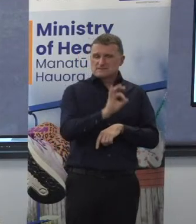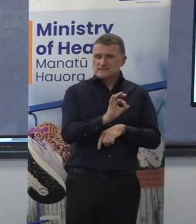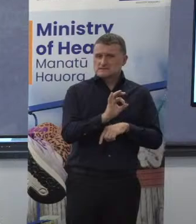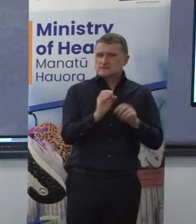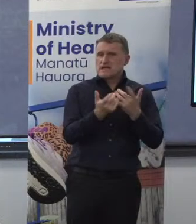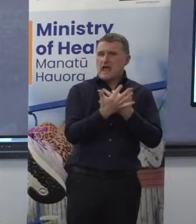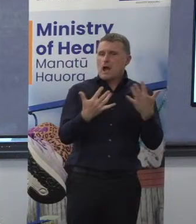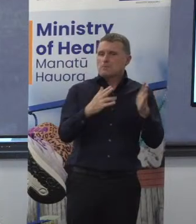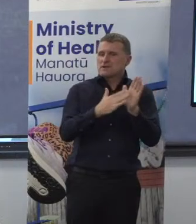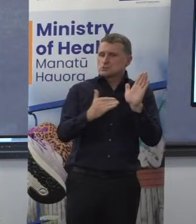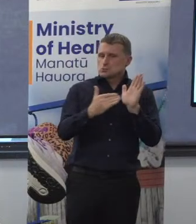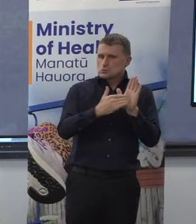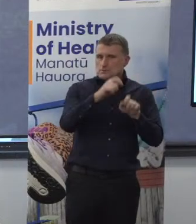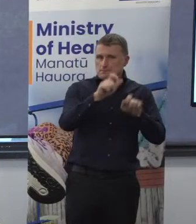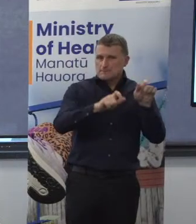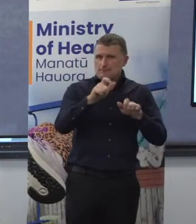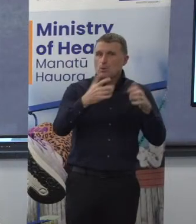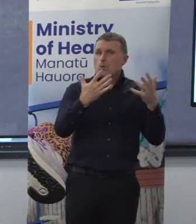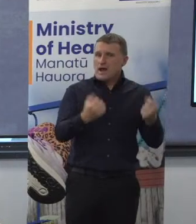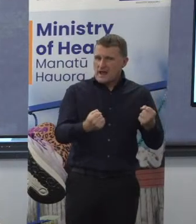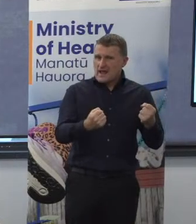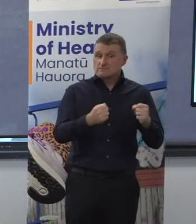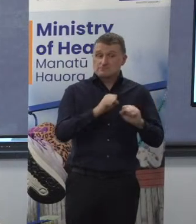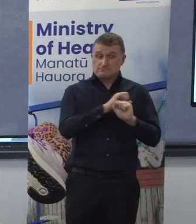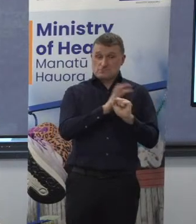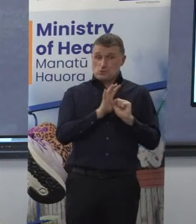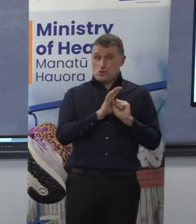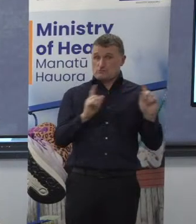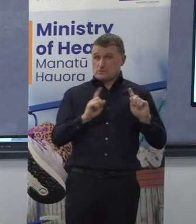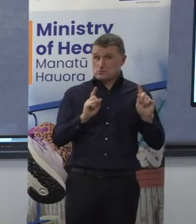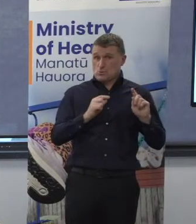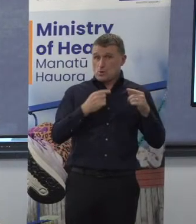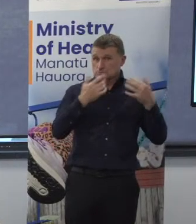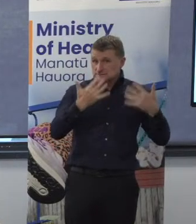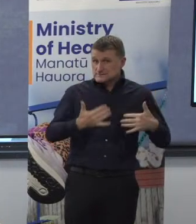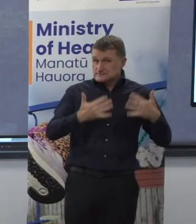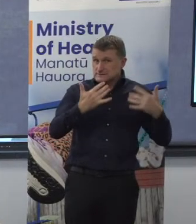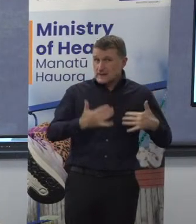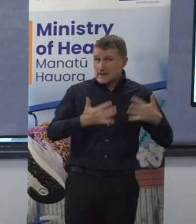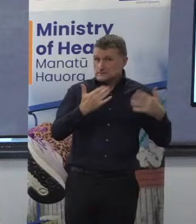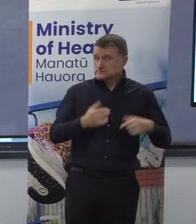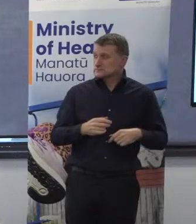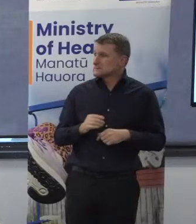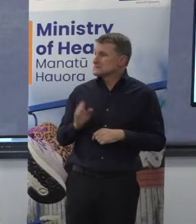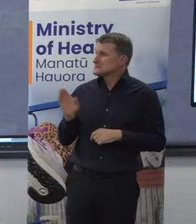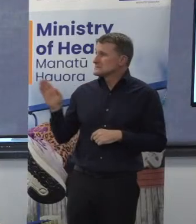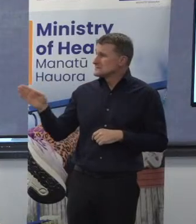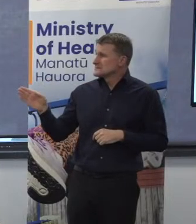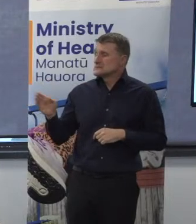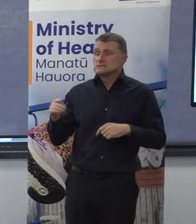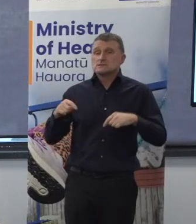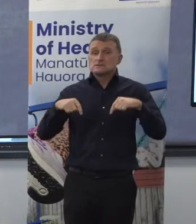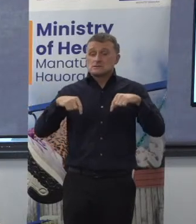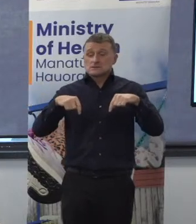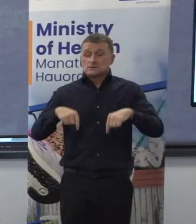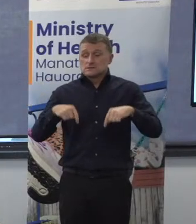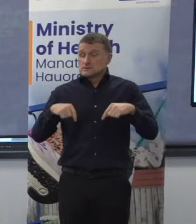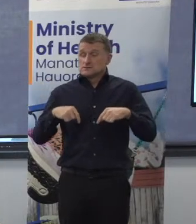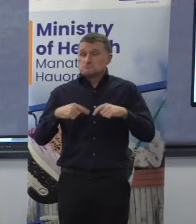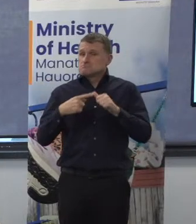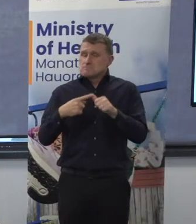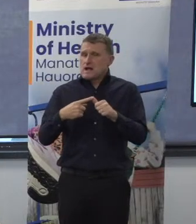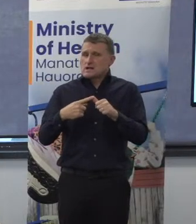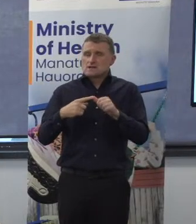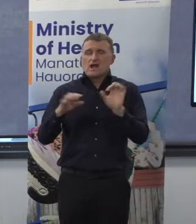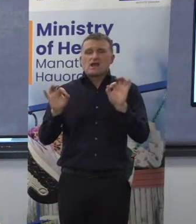good question. Fiona, do you have any intel on that one? I don't have the modelling data in front of me, given this was